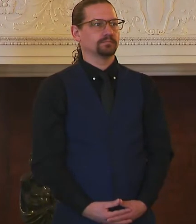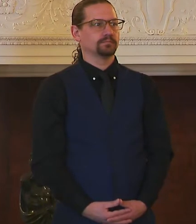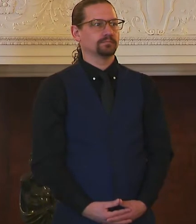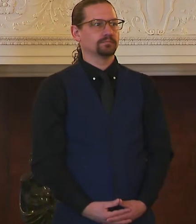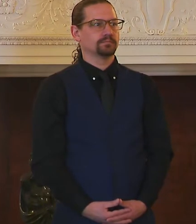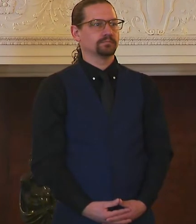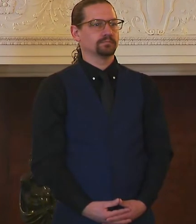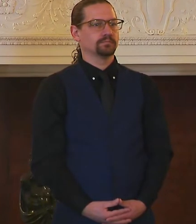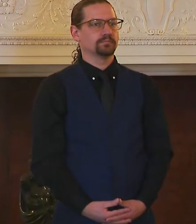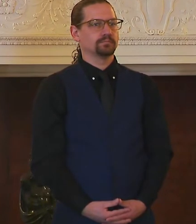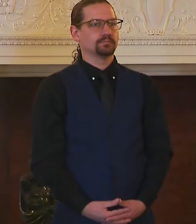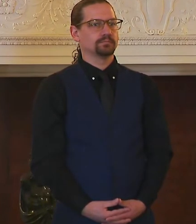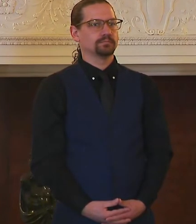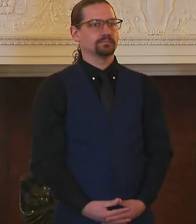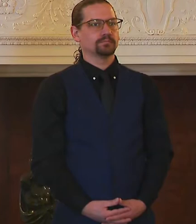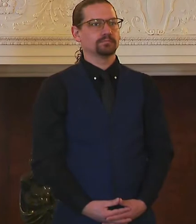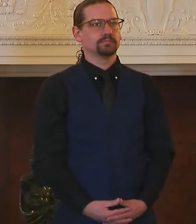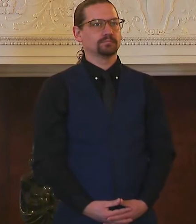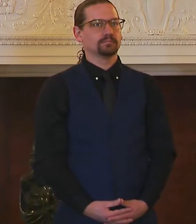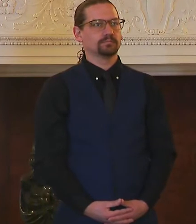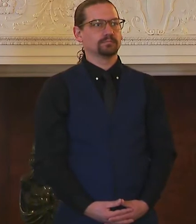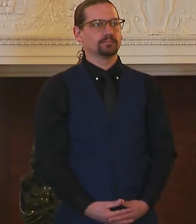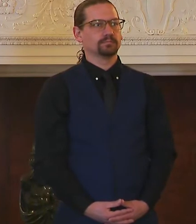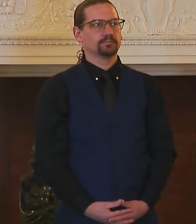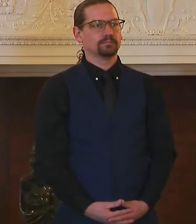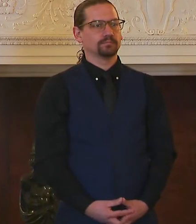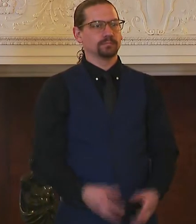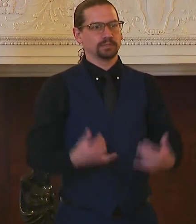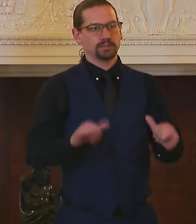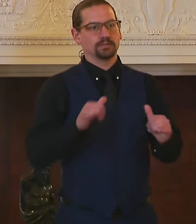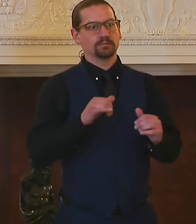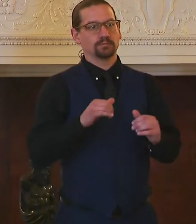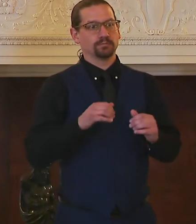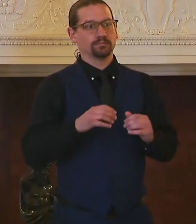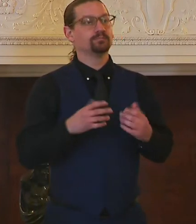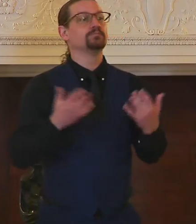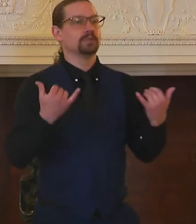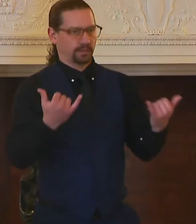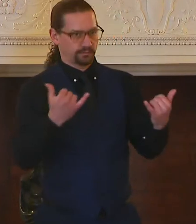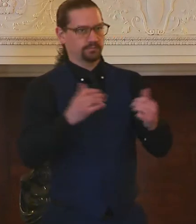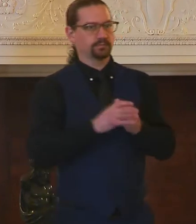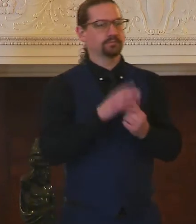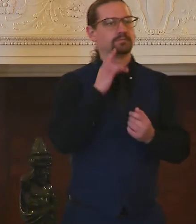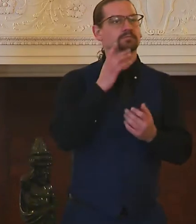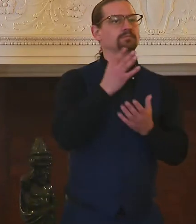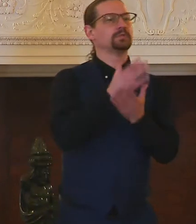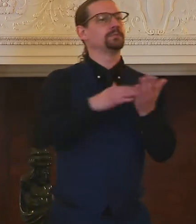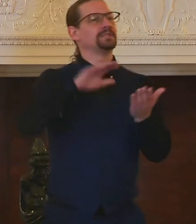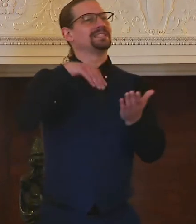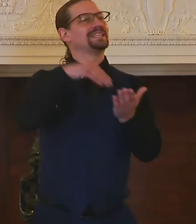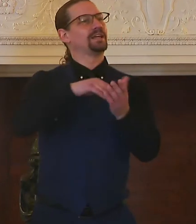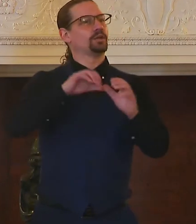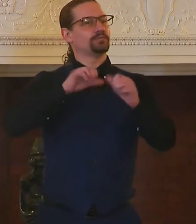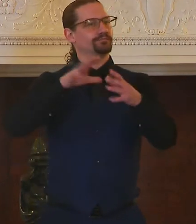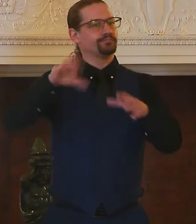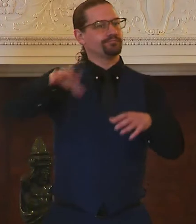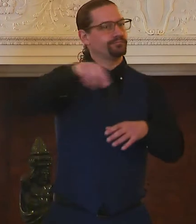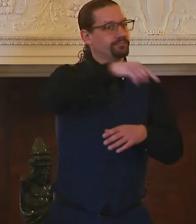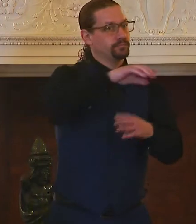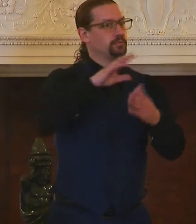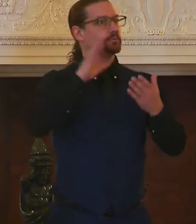I'm going to list some centers that are going to be open tomorrow for community vaccine.